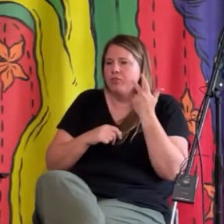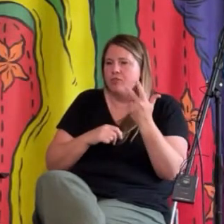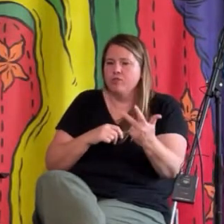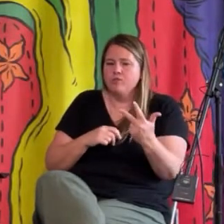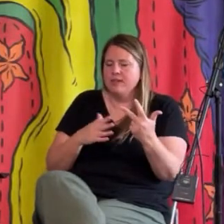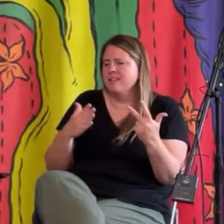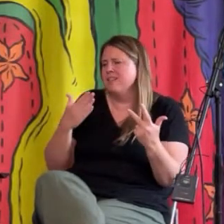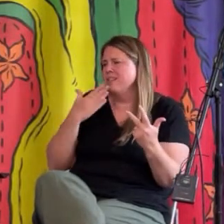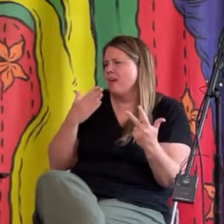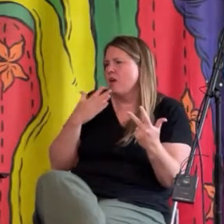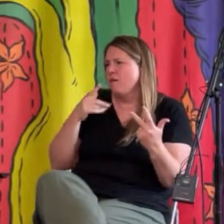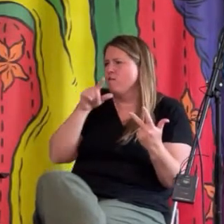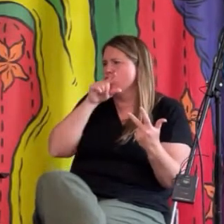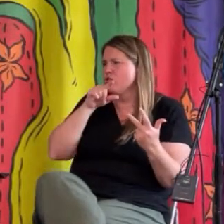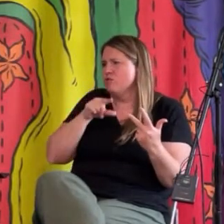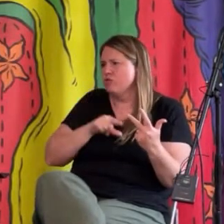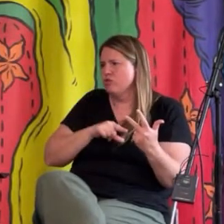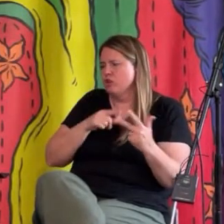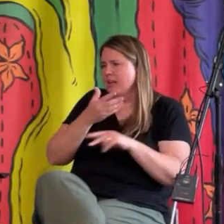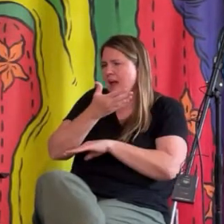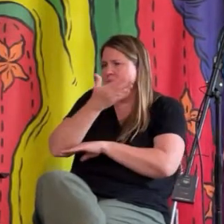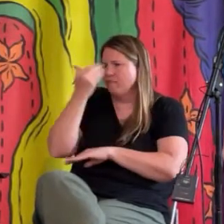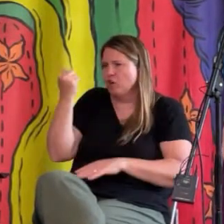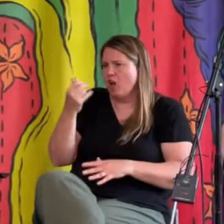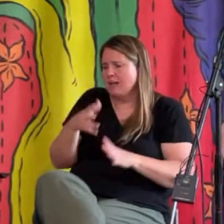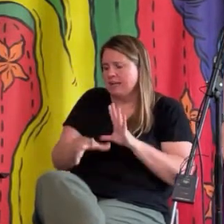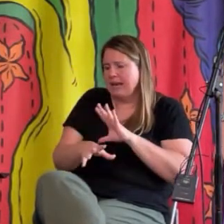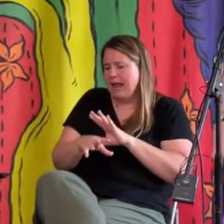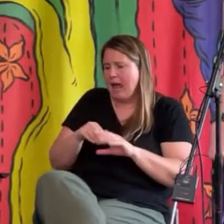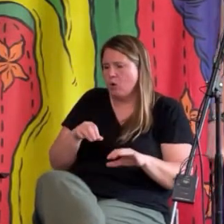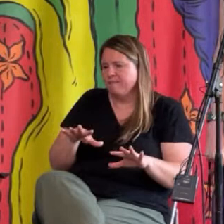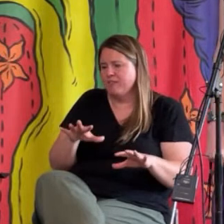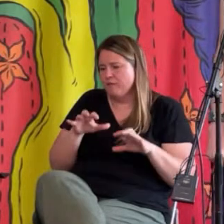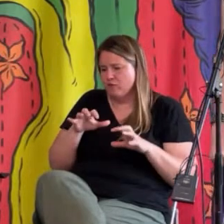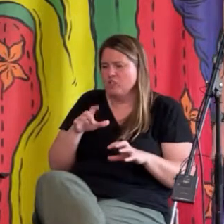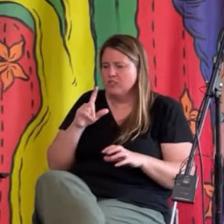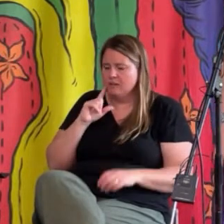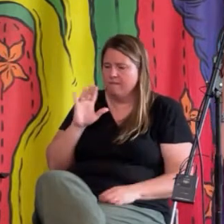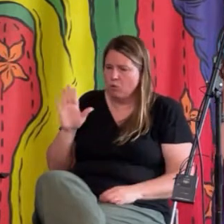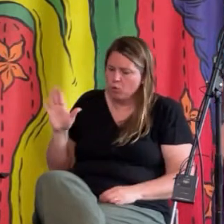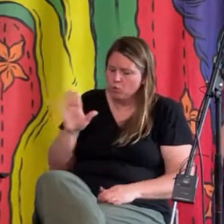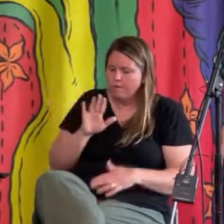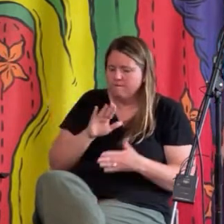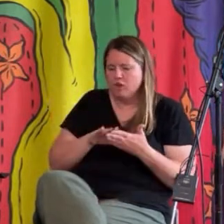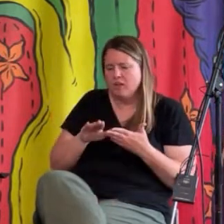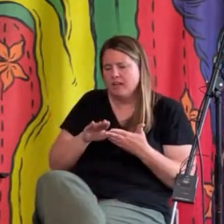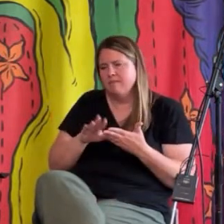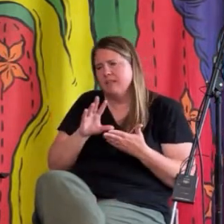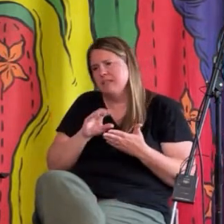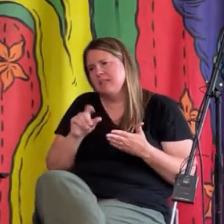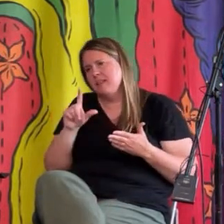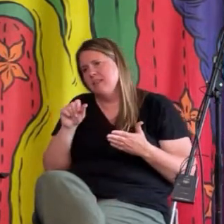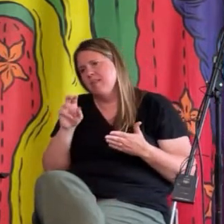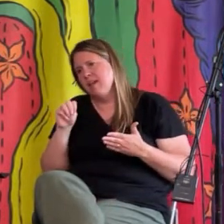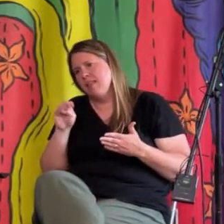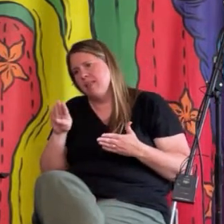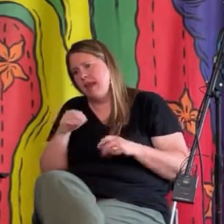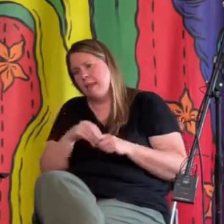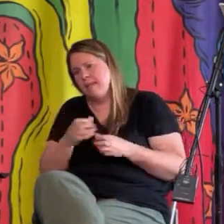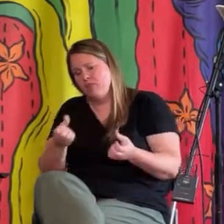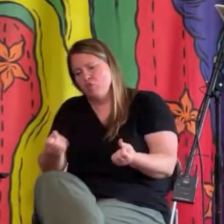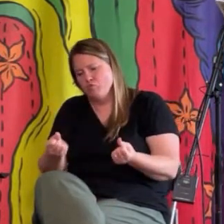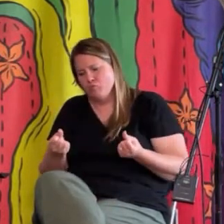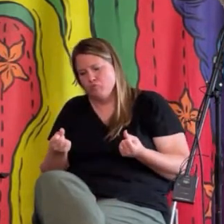the turkey I forgot to take out of the freezer, for your forgiveness and for the lamb in the deli drawer. Thank